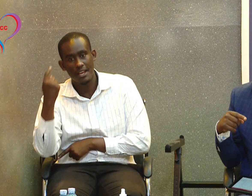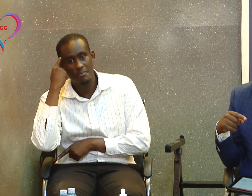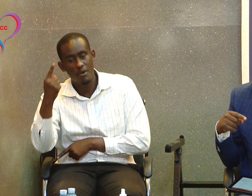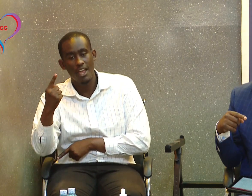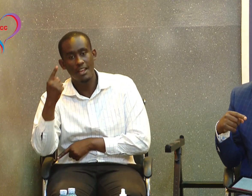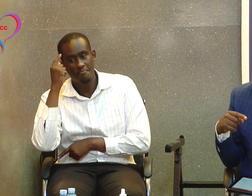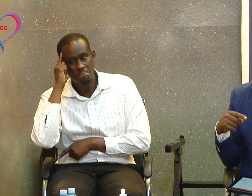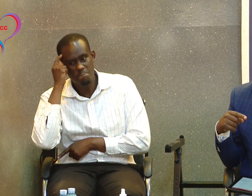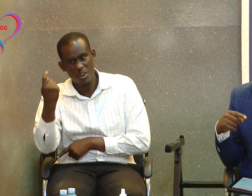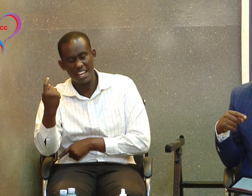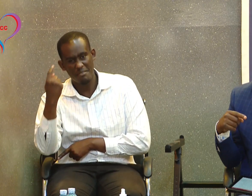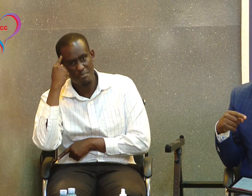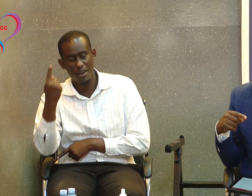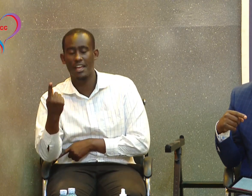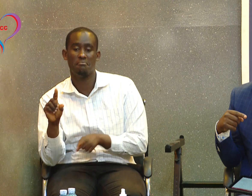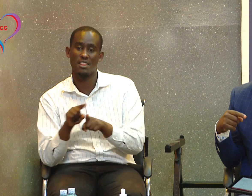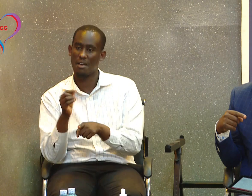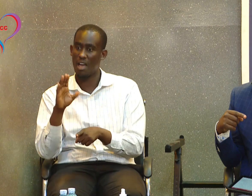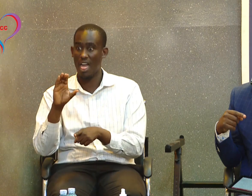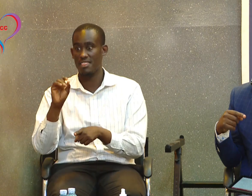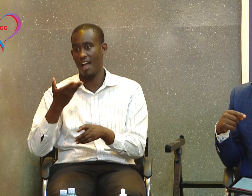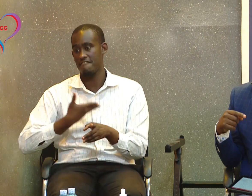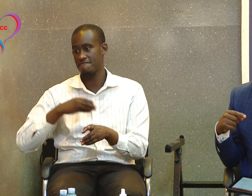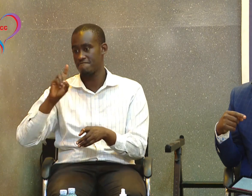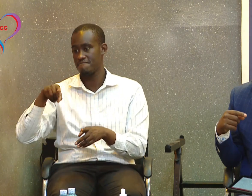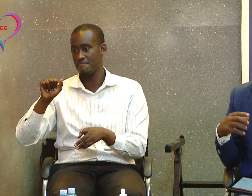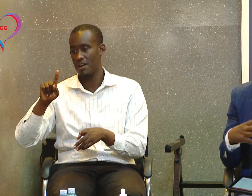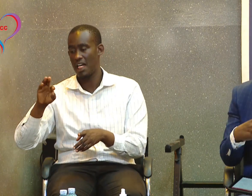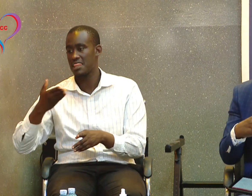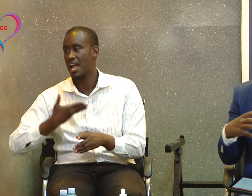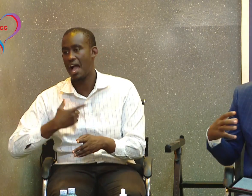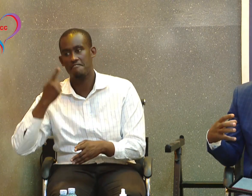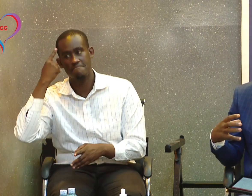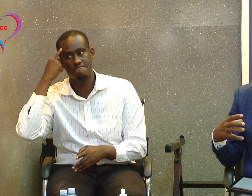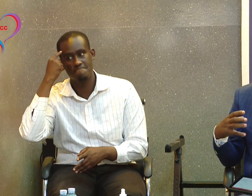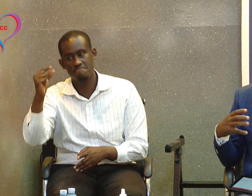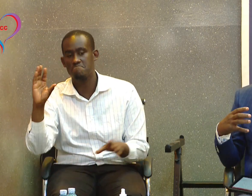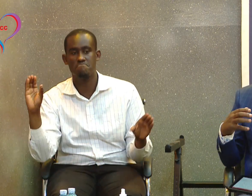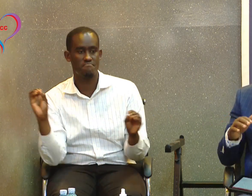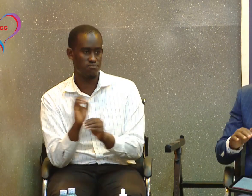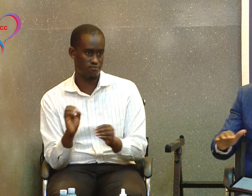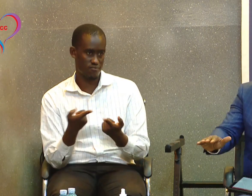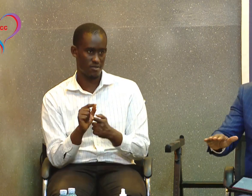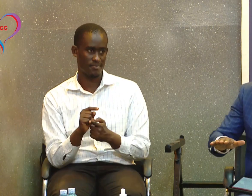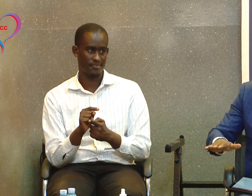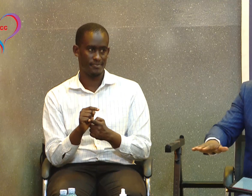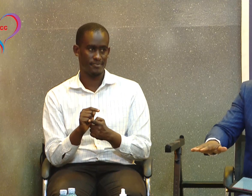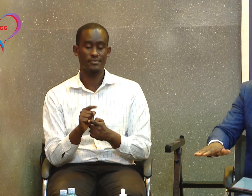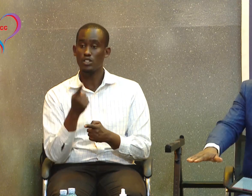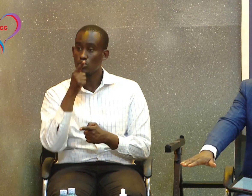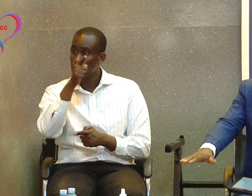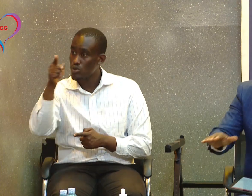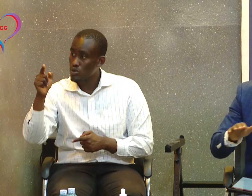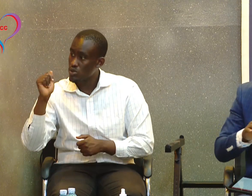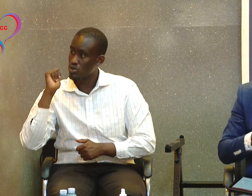capital bubera bwongo obo kitegeza obo gamba toina capital toina bwongo. So we need to stretch. Things are at a